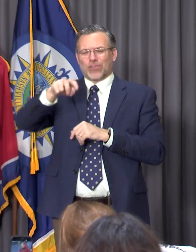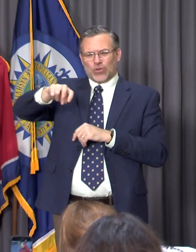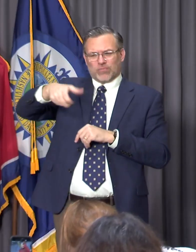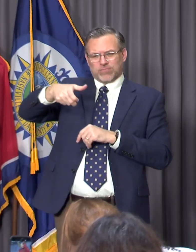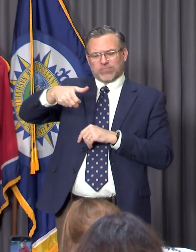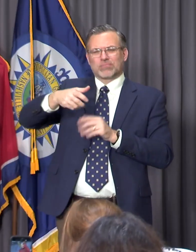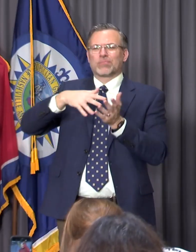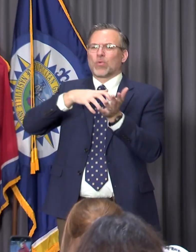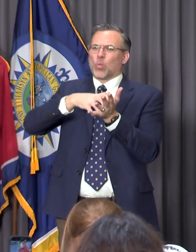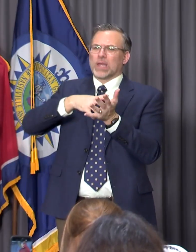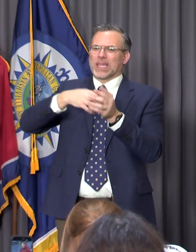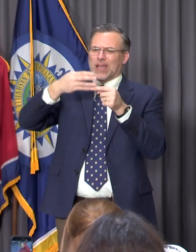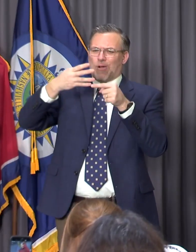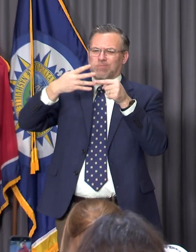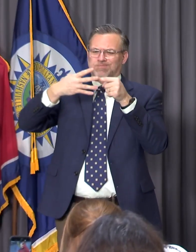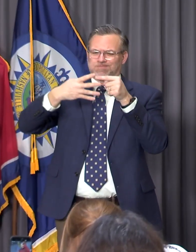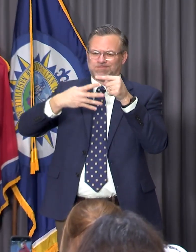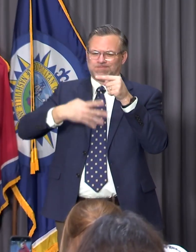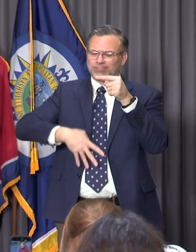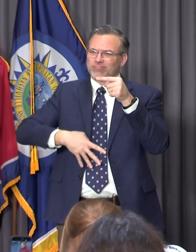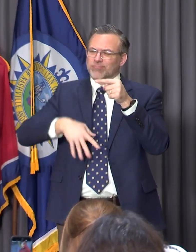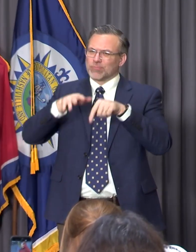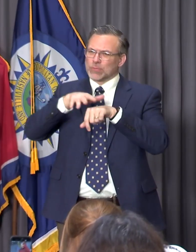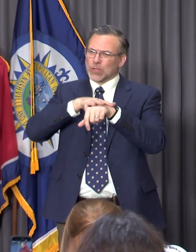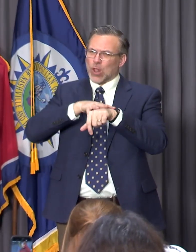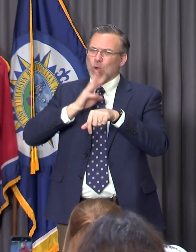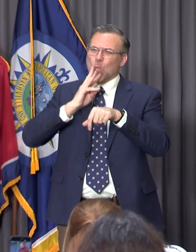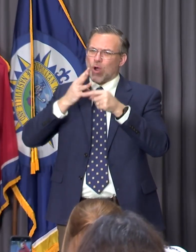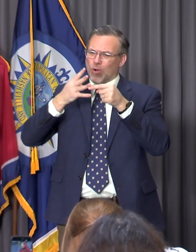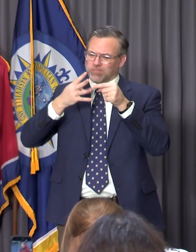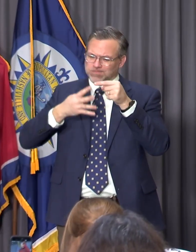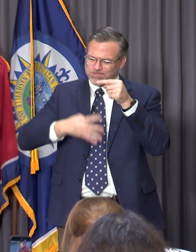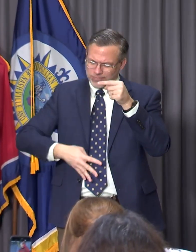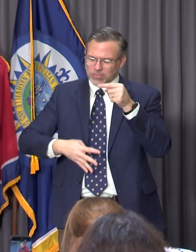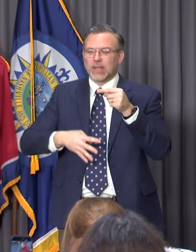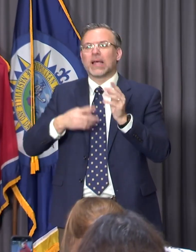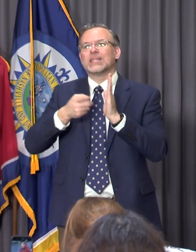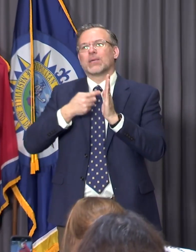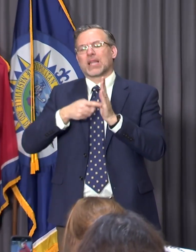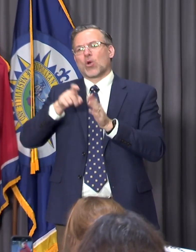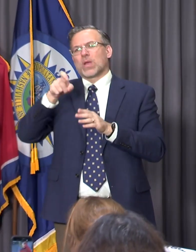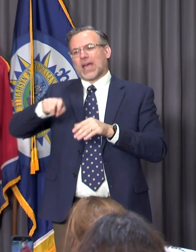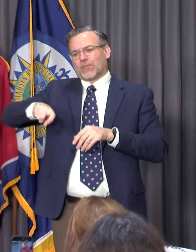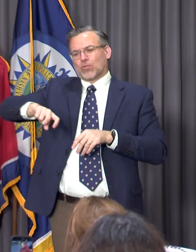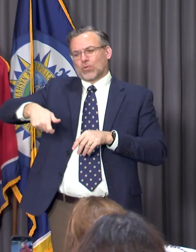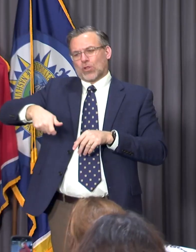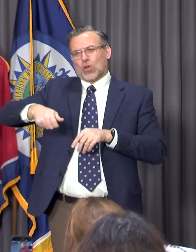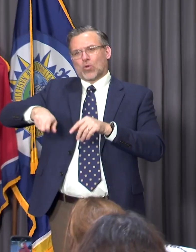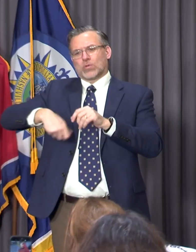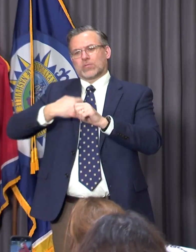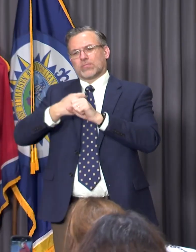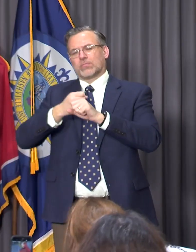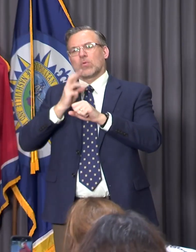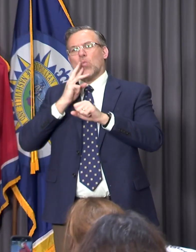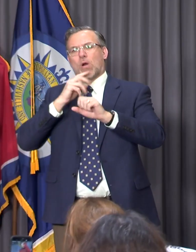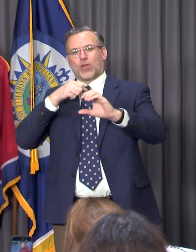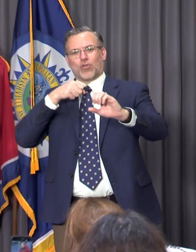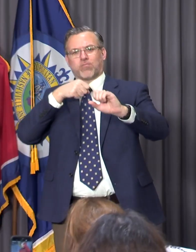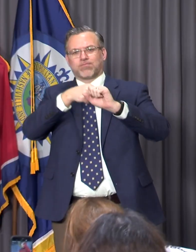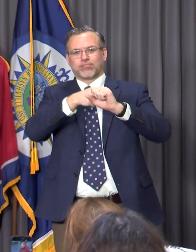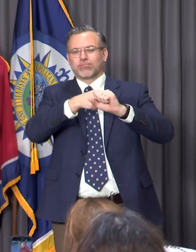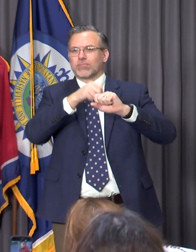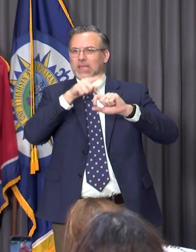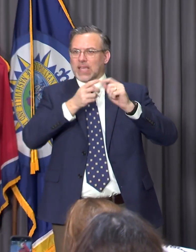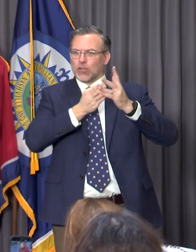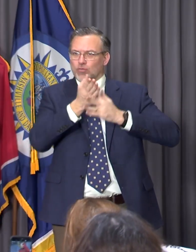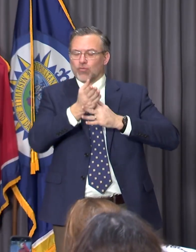main break in your neighborhood. Sometimes we have to close valves to isolate, to repair. If you don't have water service